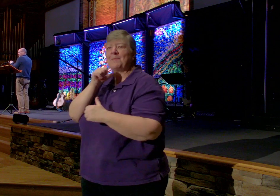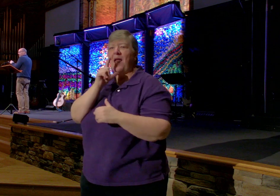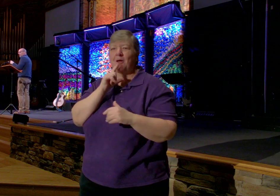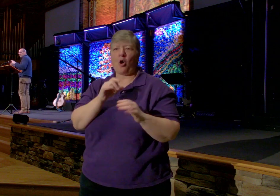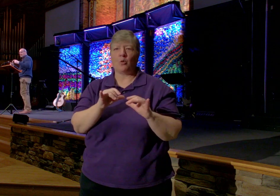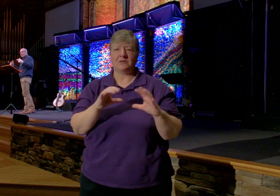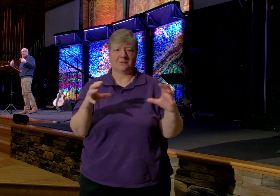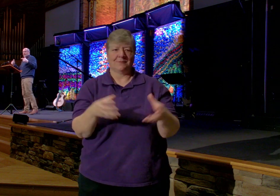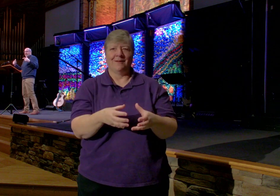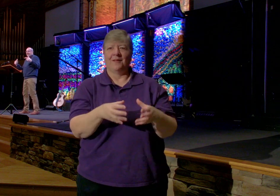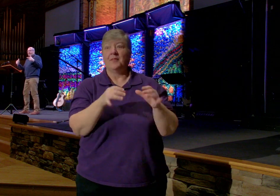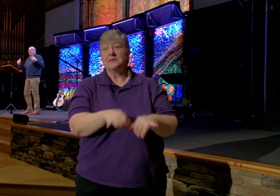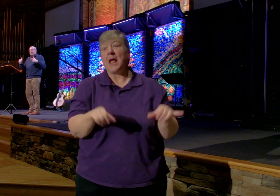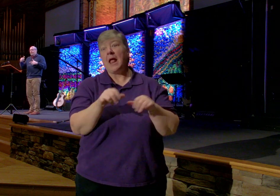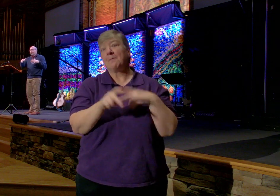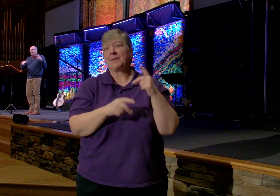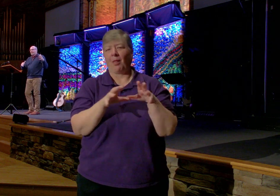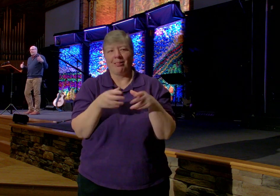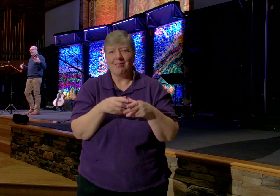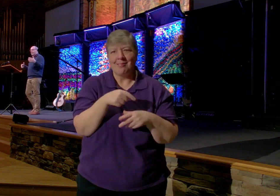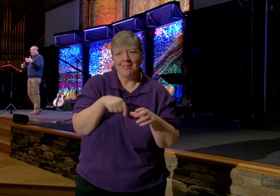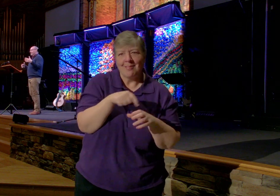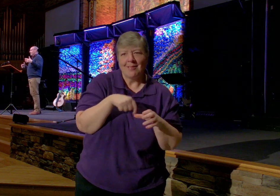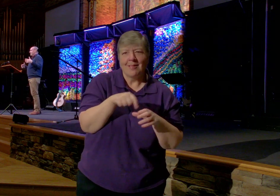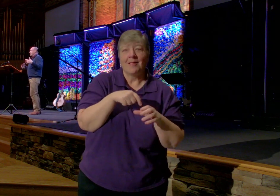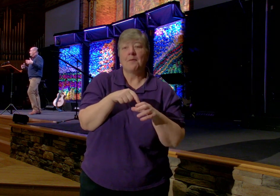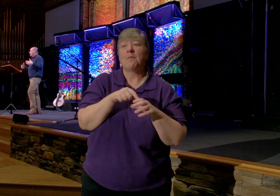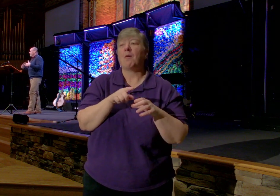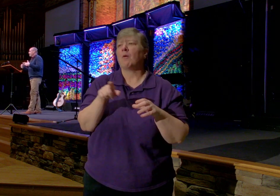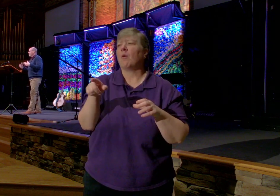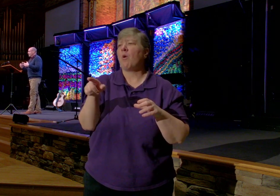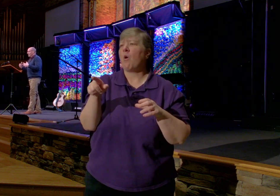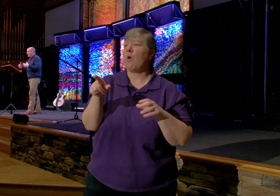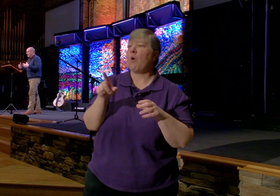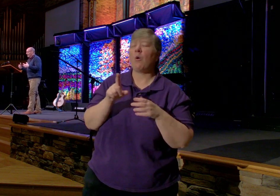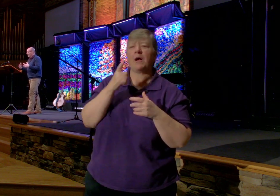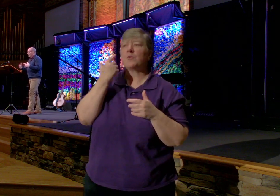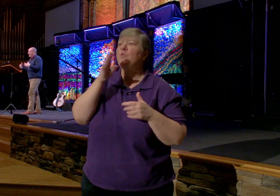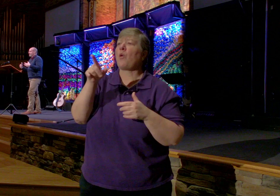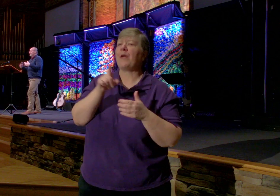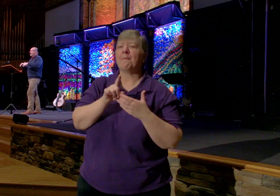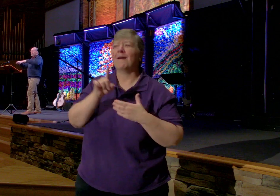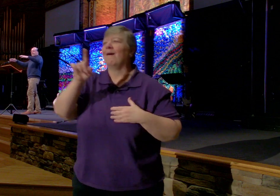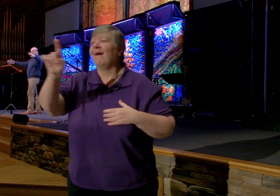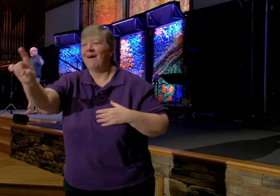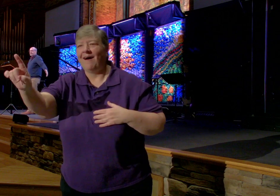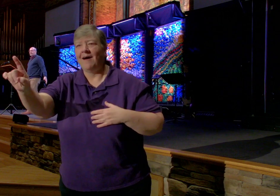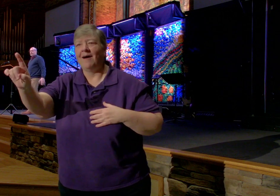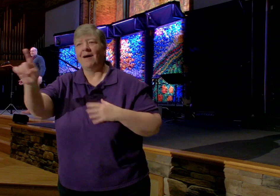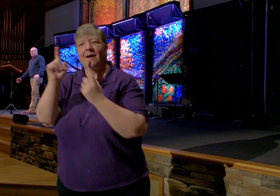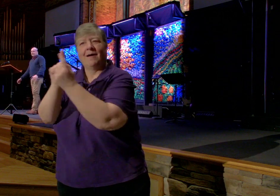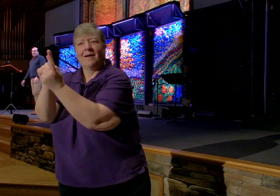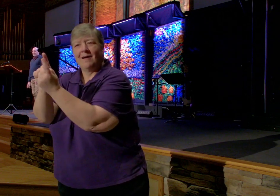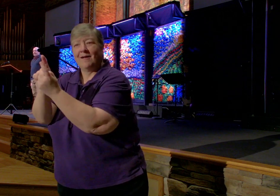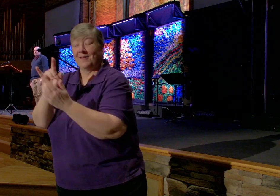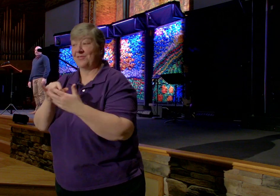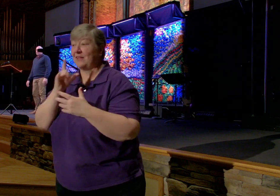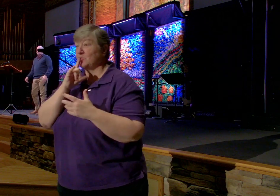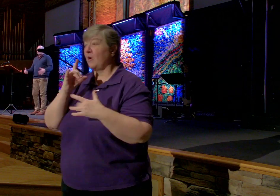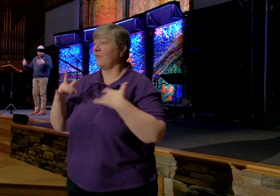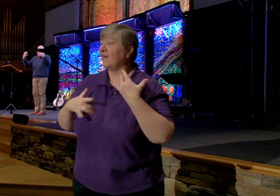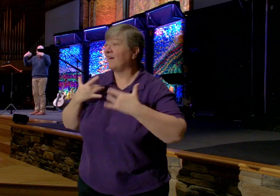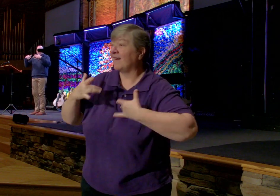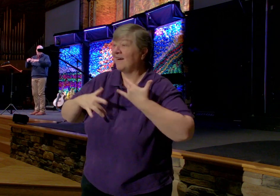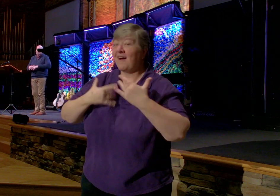just always talk to the same people, but maybe reach out to somebody that you don't know. That's where the adventure